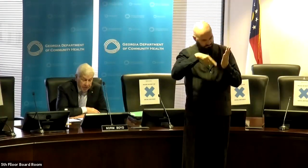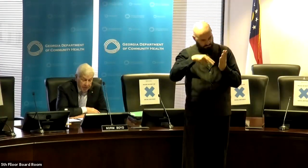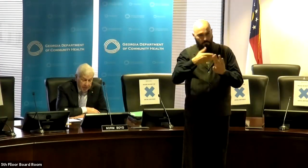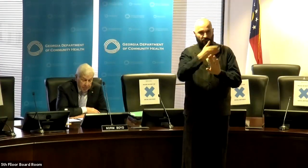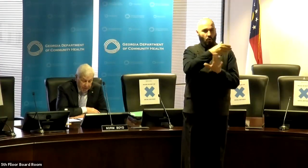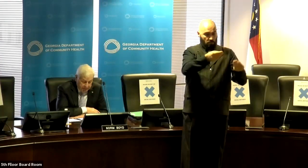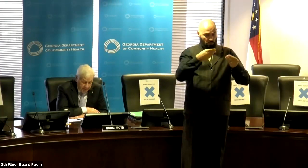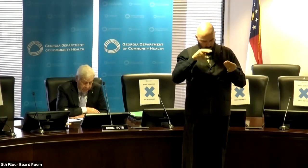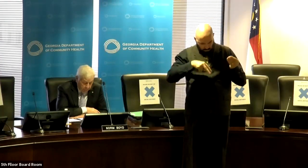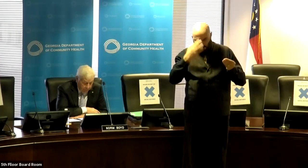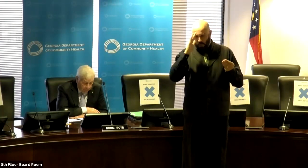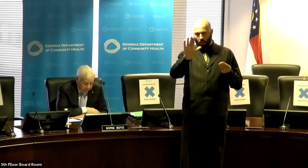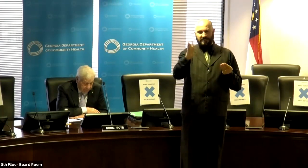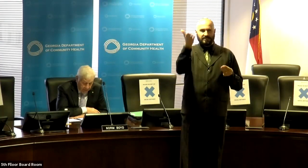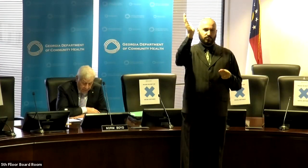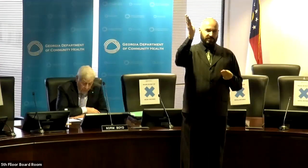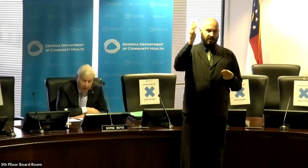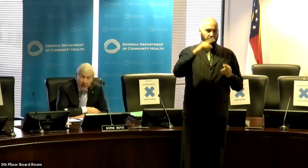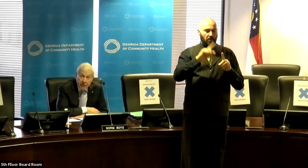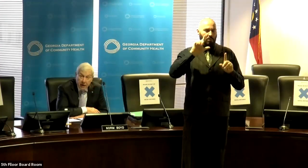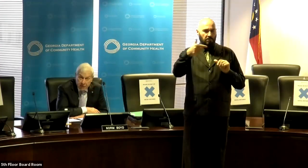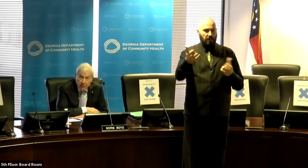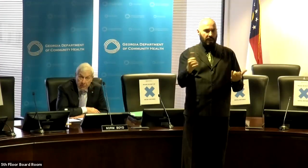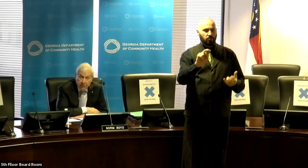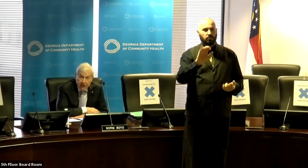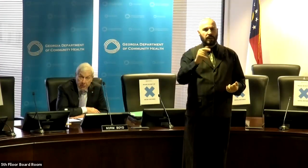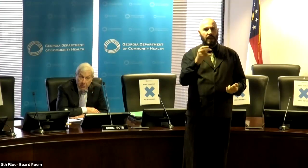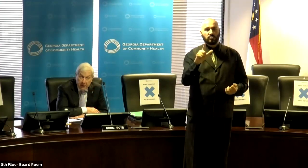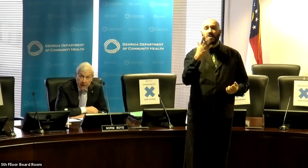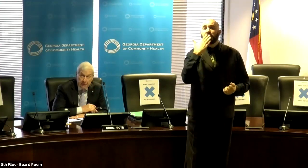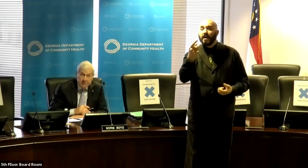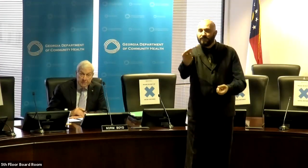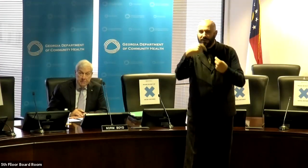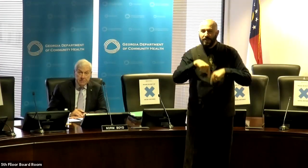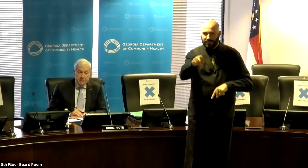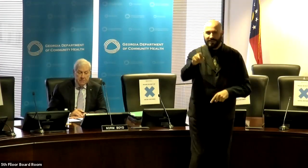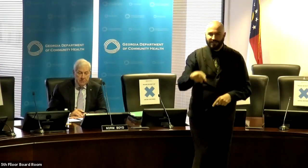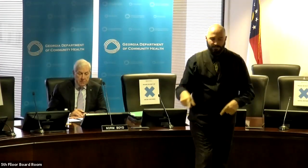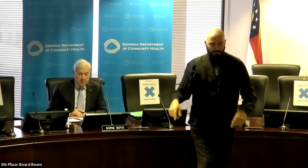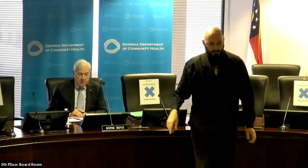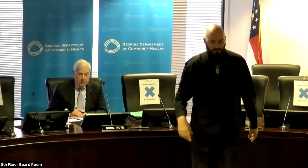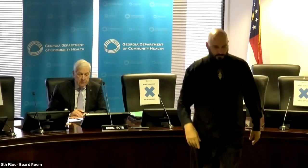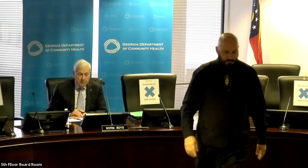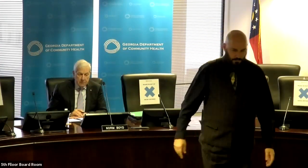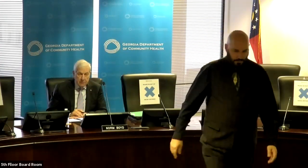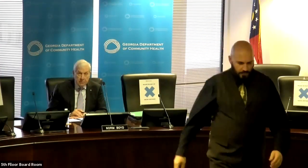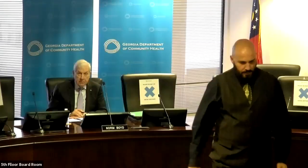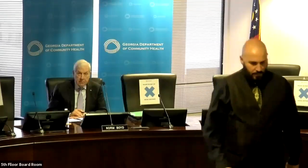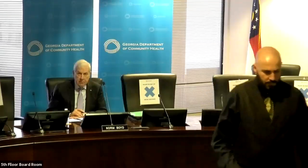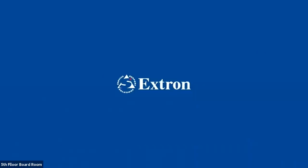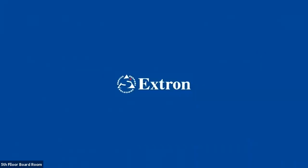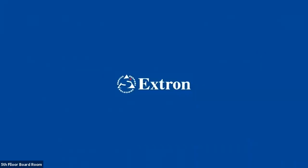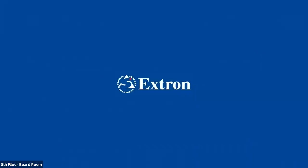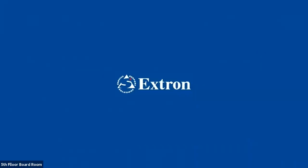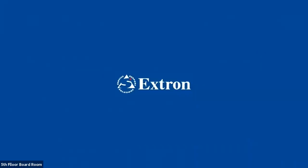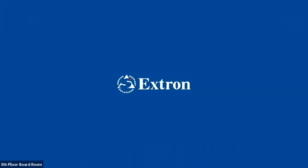advance, but we will turn it over now to Nigel. Thank you for being here. Thank you, Mr. Chairman. Good morning. Good morning, Commissioner